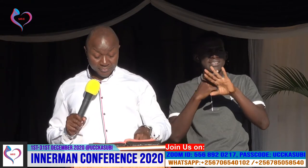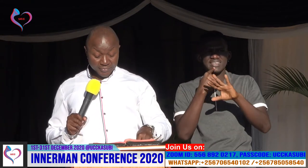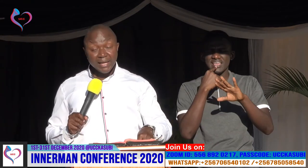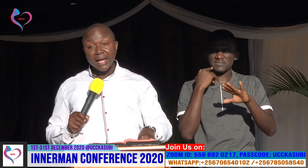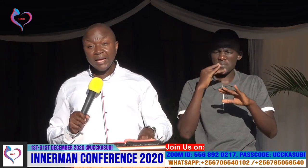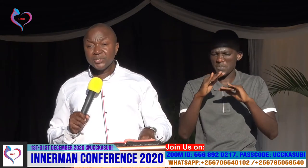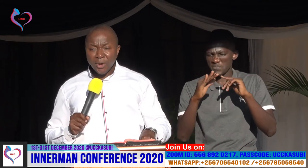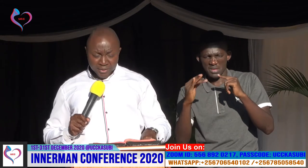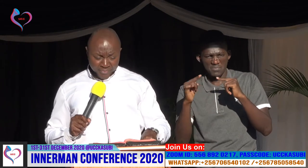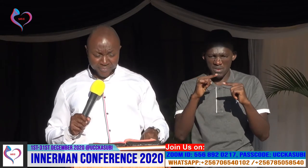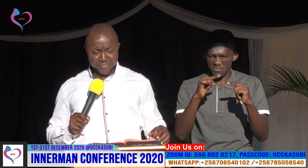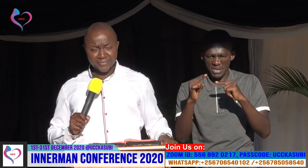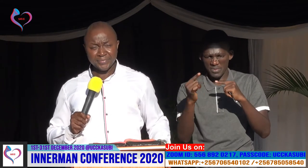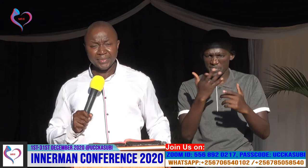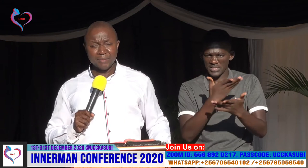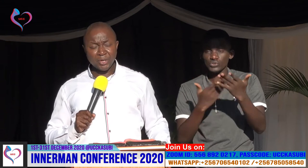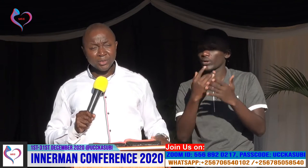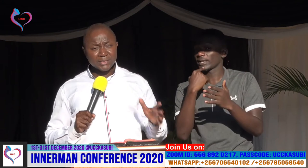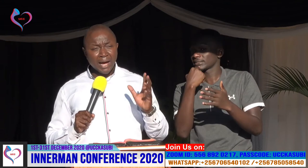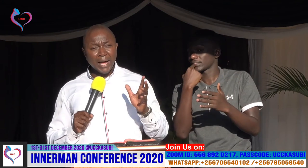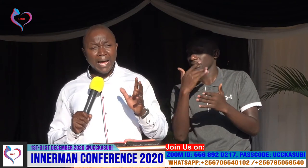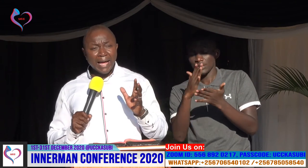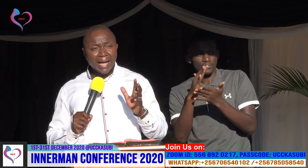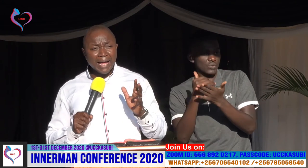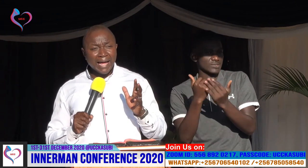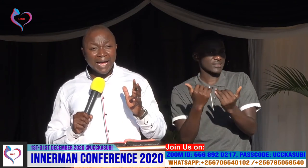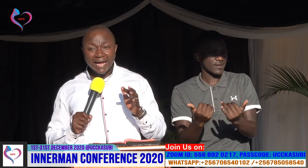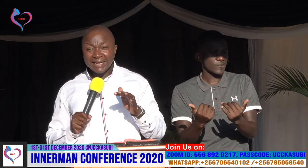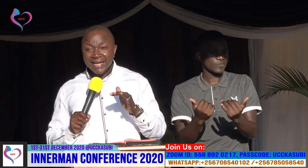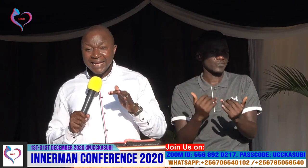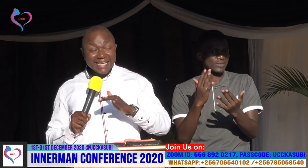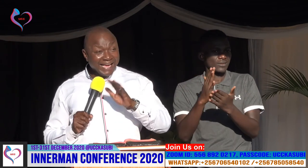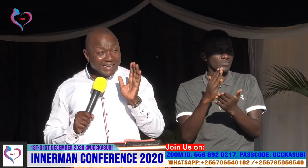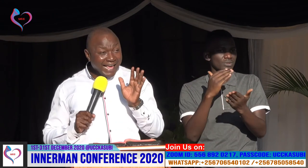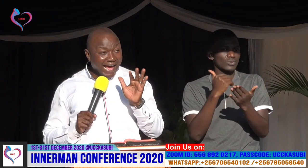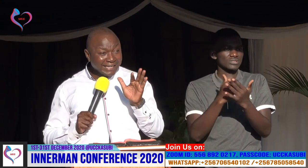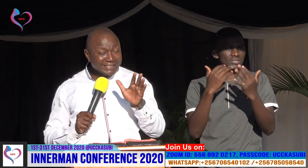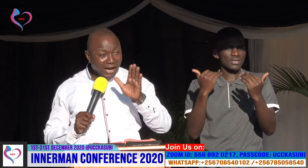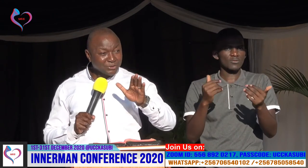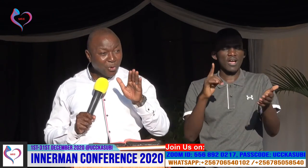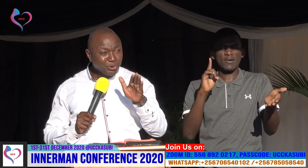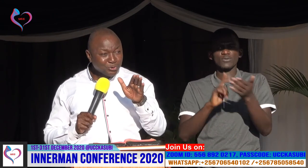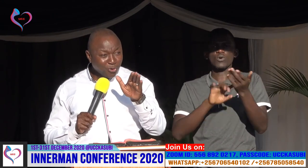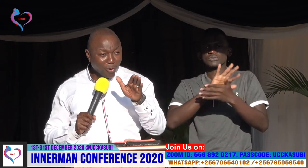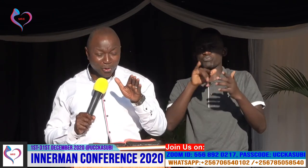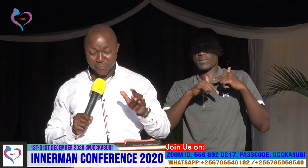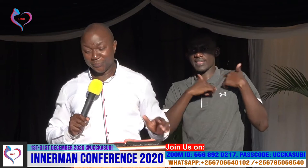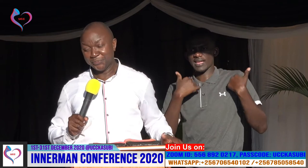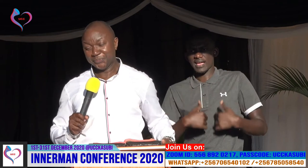talking, I told them, because now I had gained their hearts, now I was going